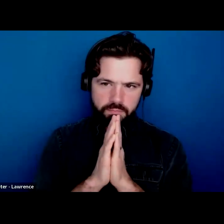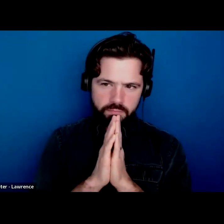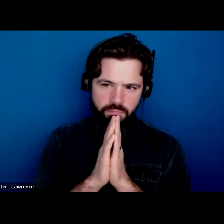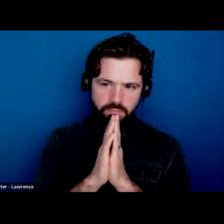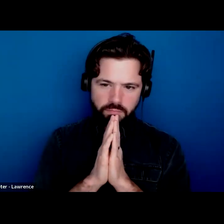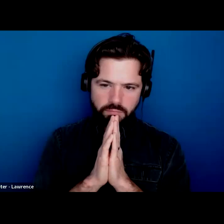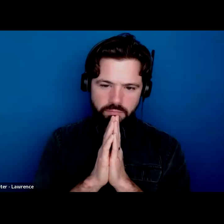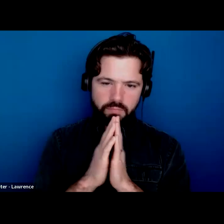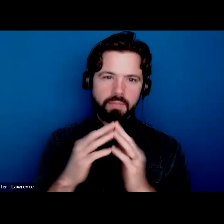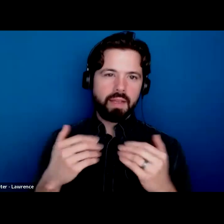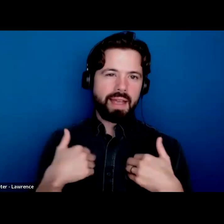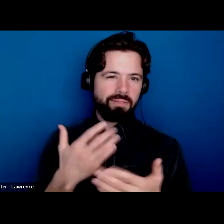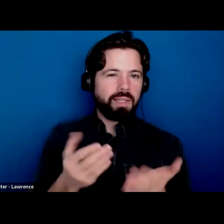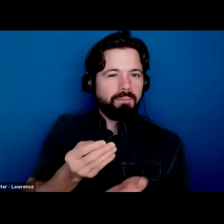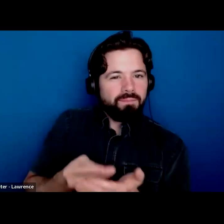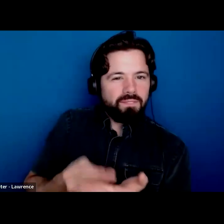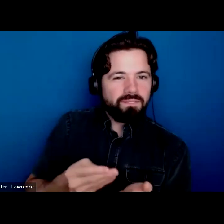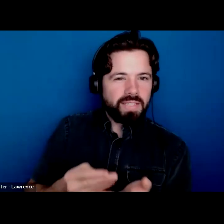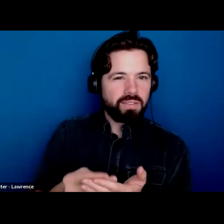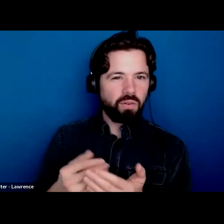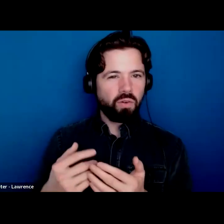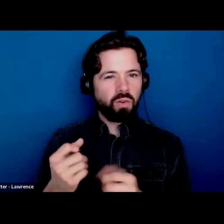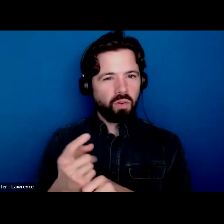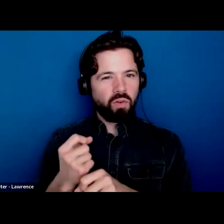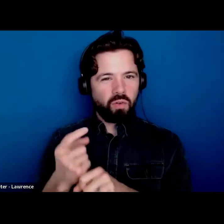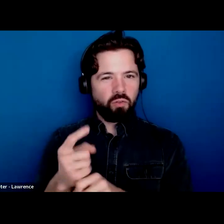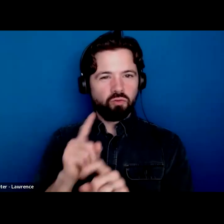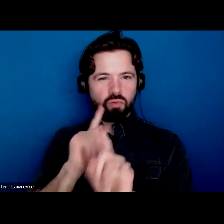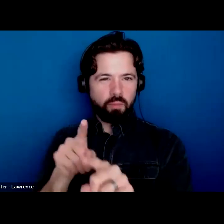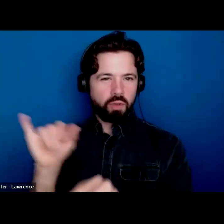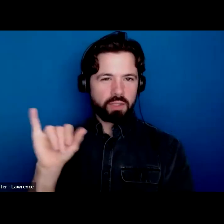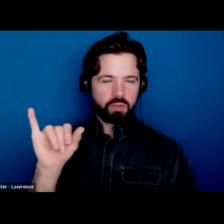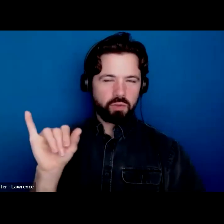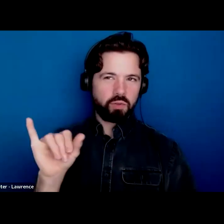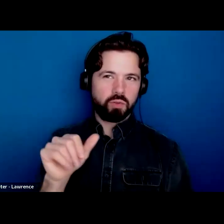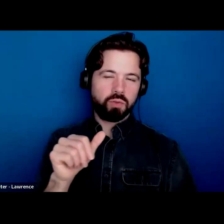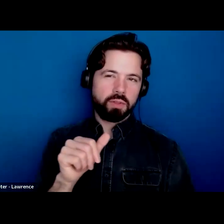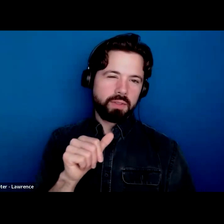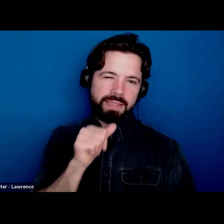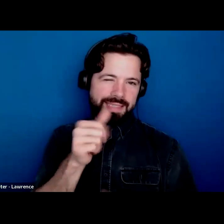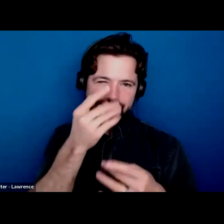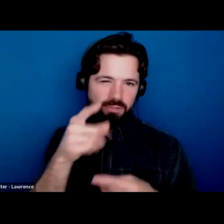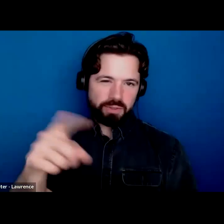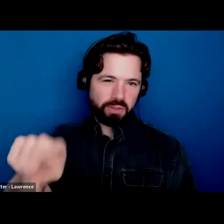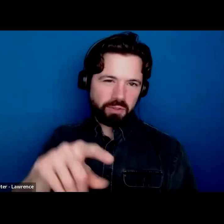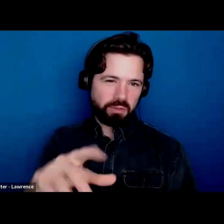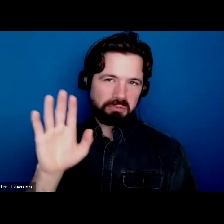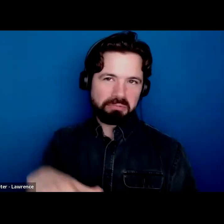There's some fiscal reporting that they're required to do as well. That probably is not too much of an interest to you all.